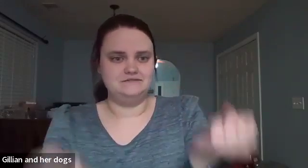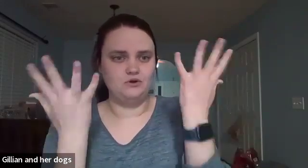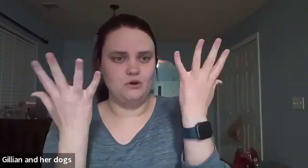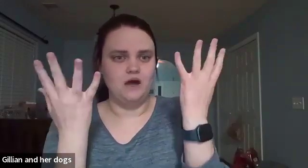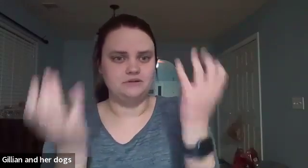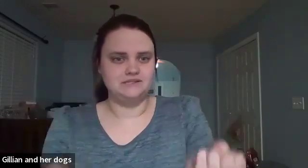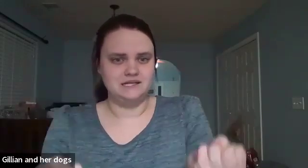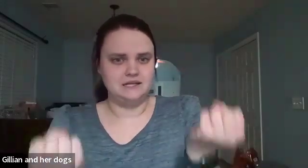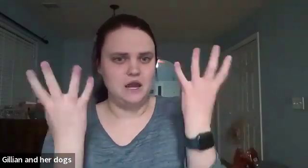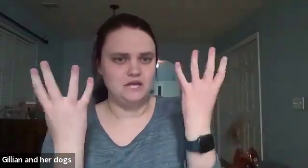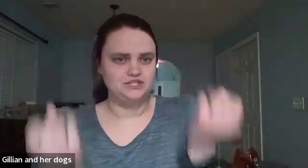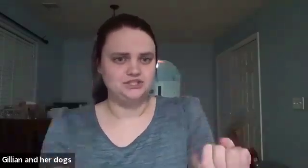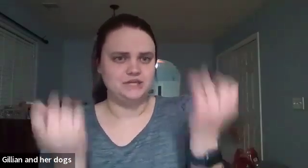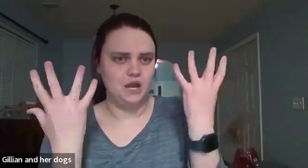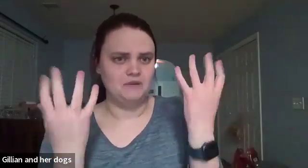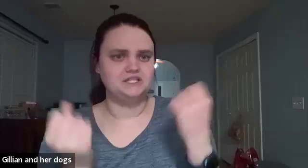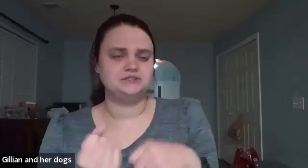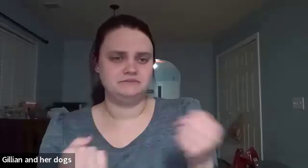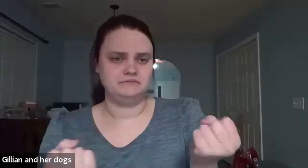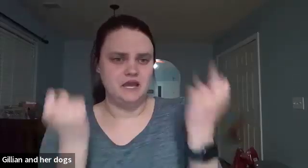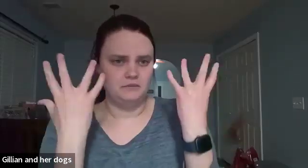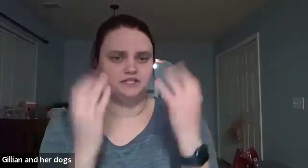I throw them up. How much?